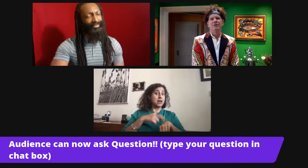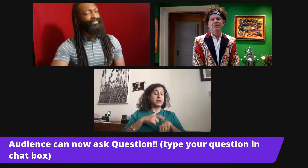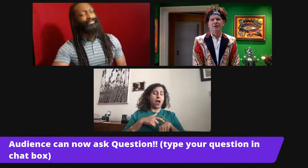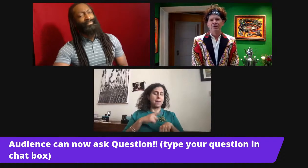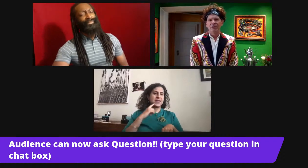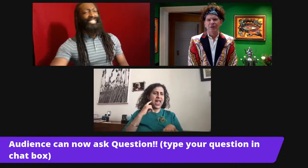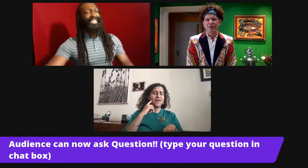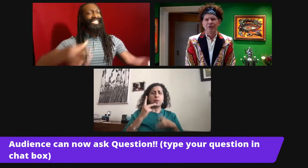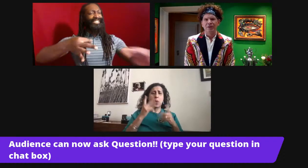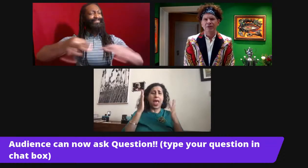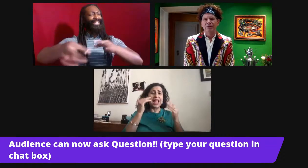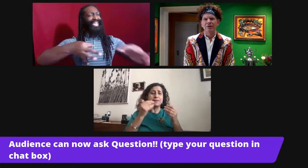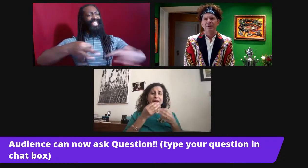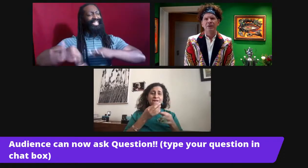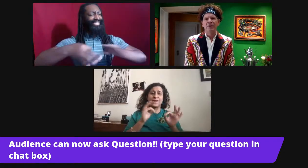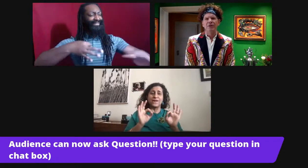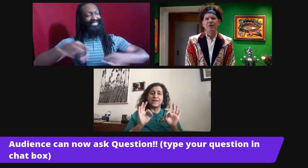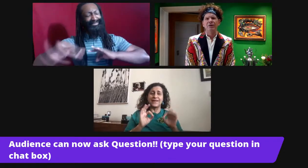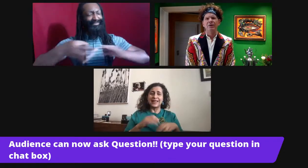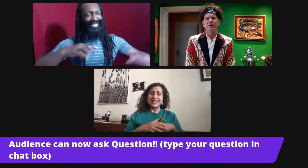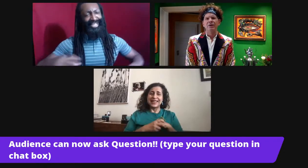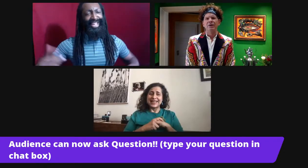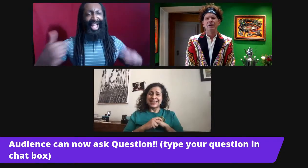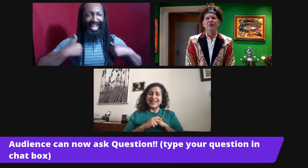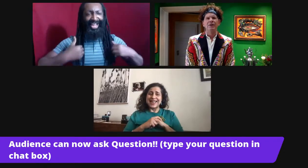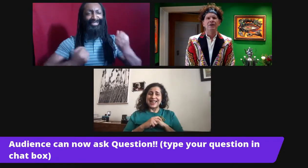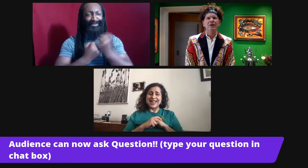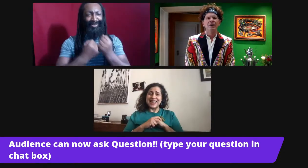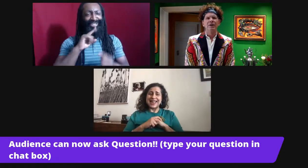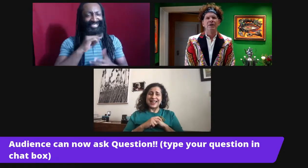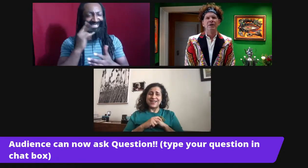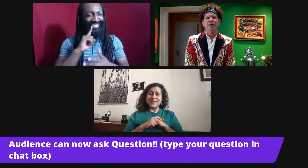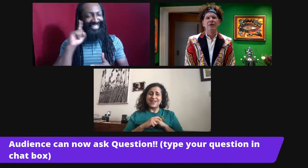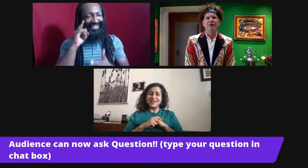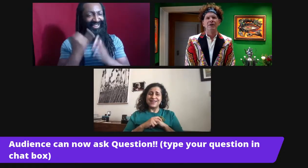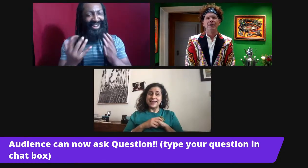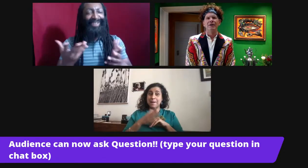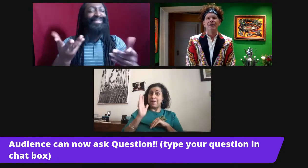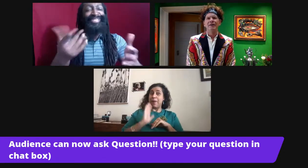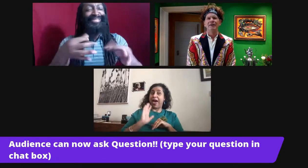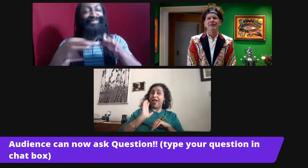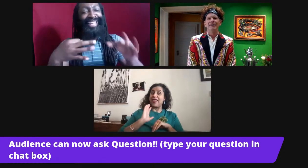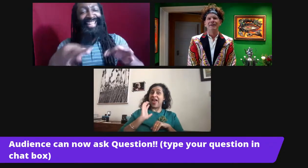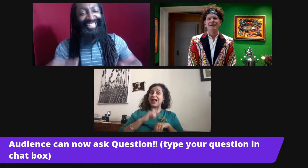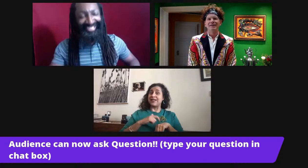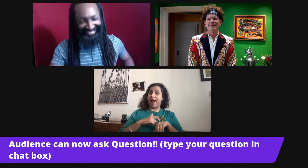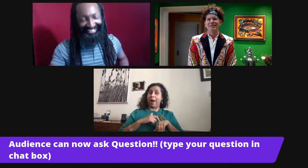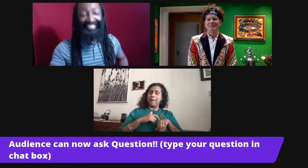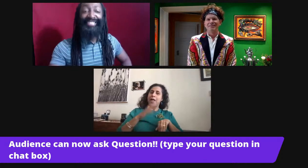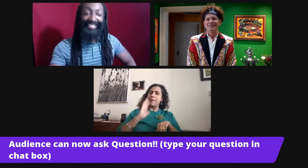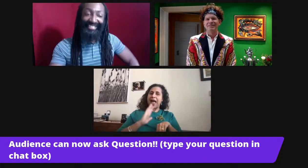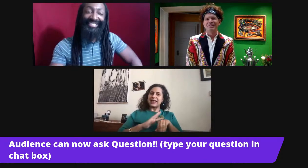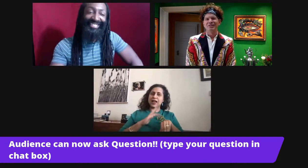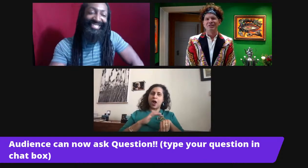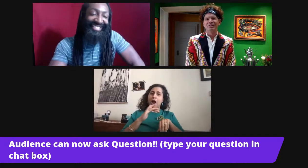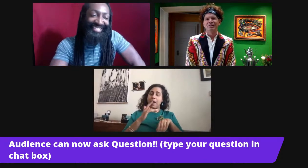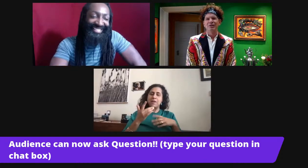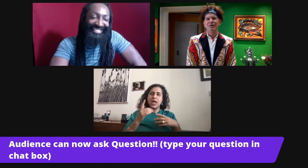we need to support deaf artists. You know, people expect us to give away our art without compensation.